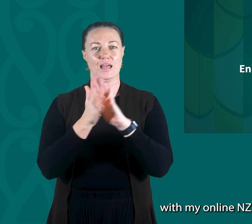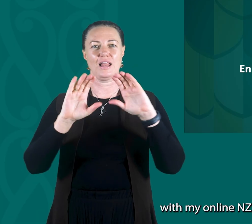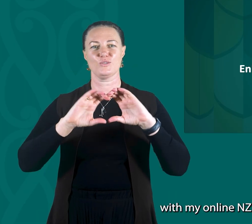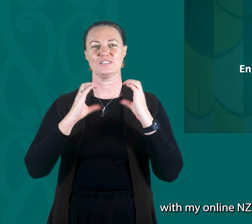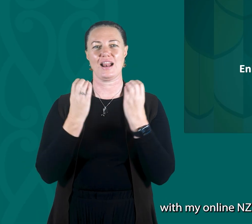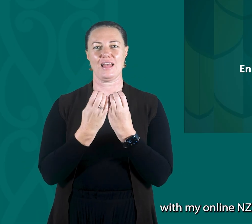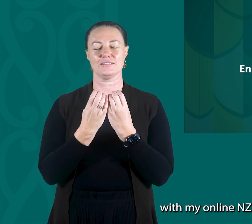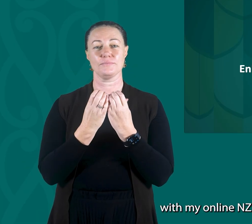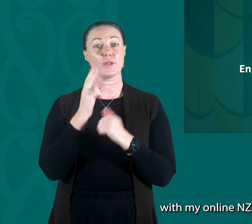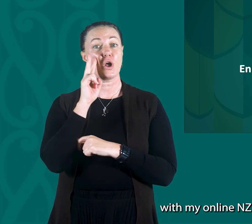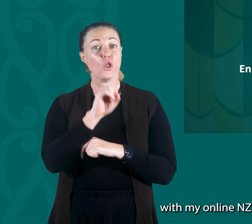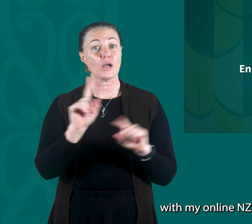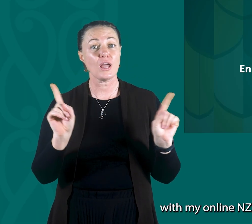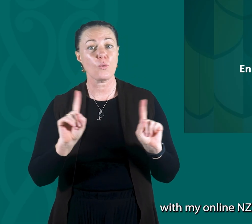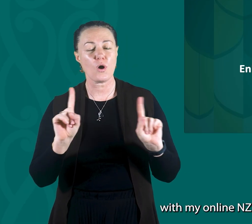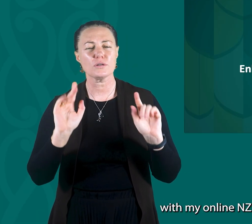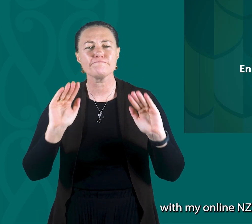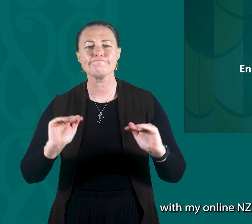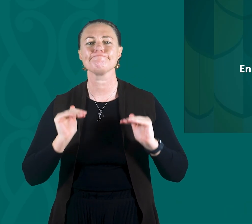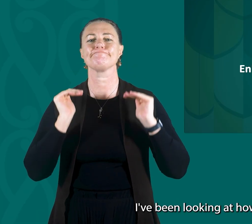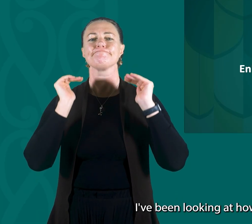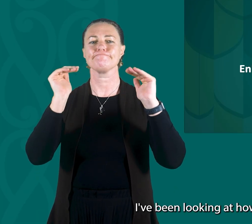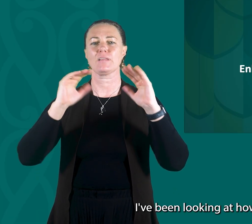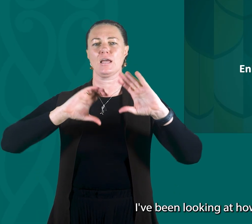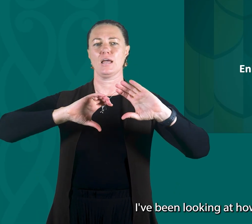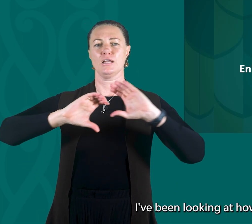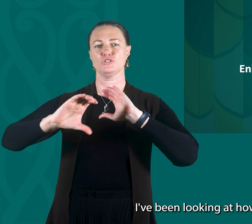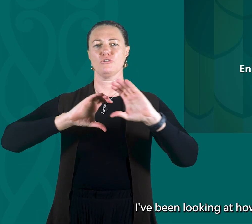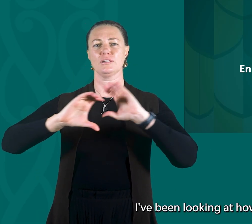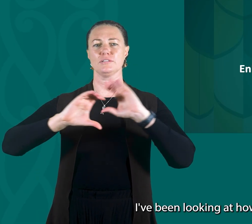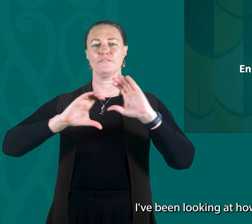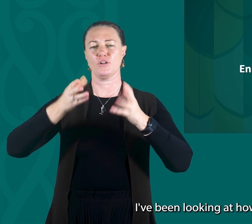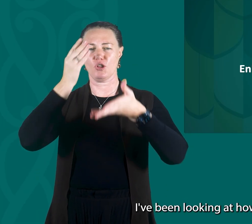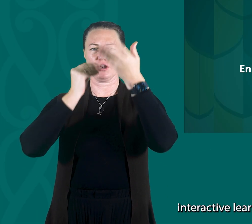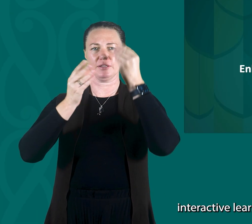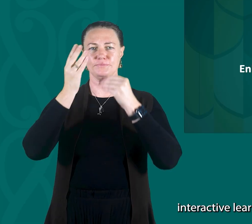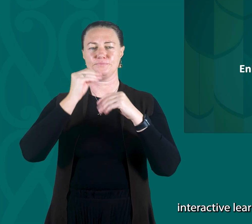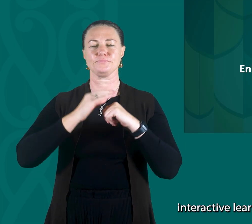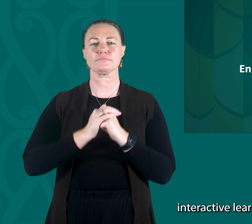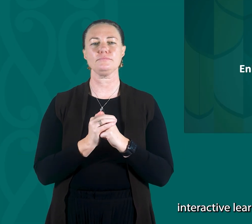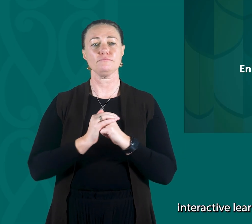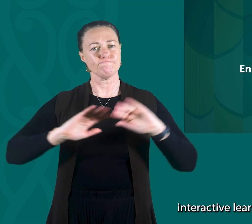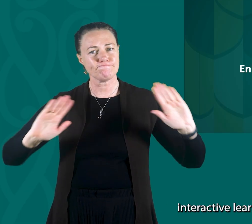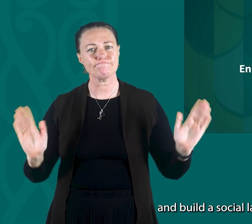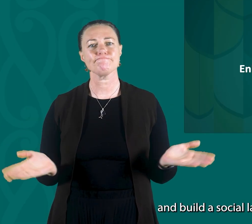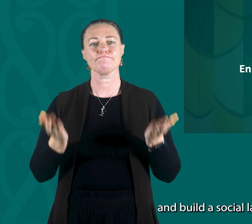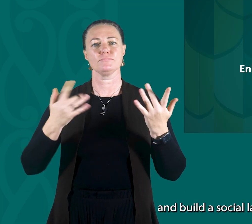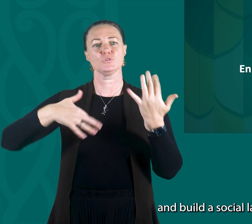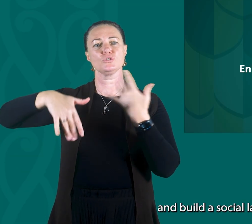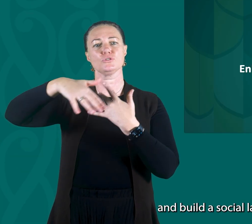my online NZSL class. I've been looking at how to enhance interactive learning and build a